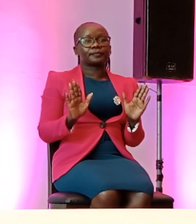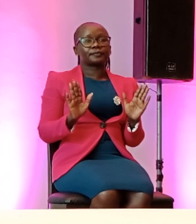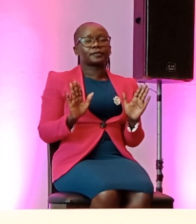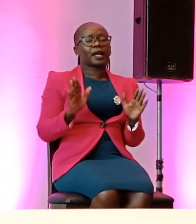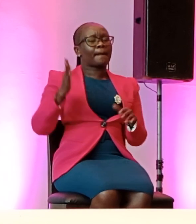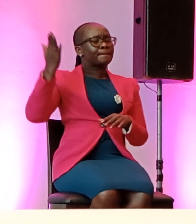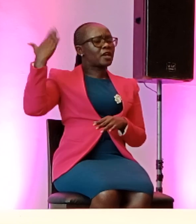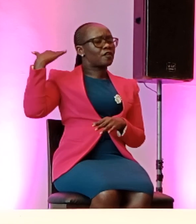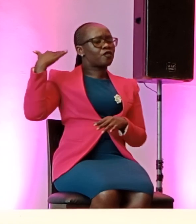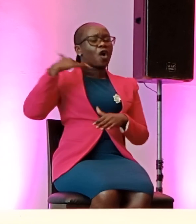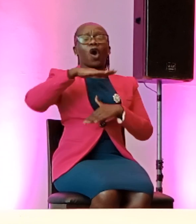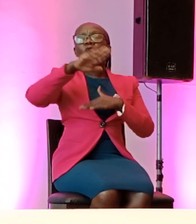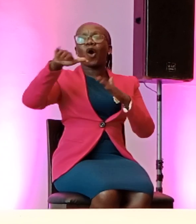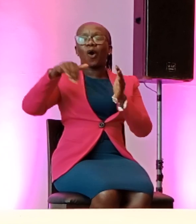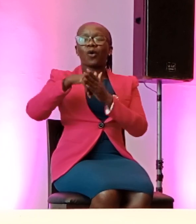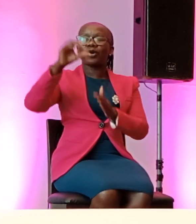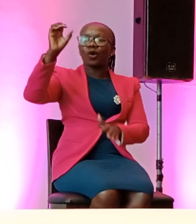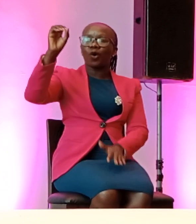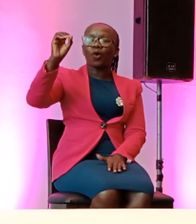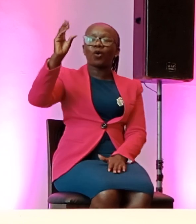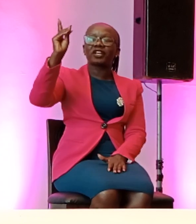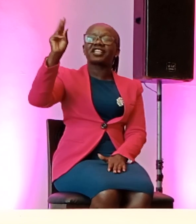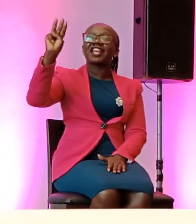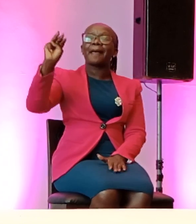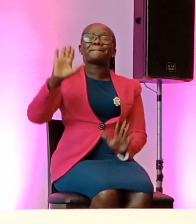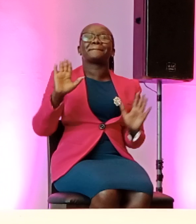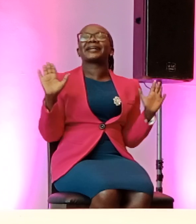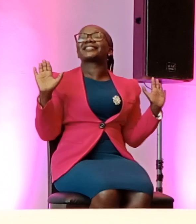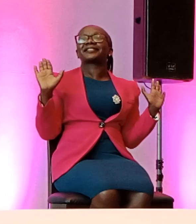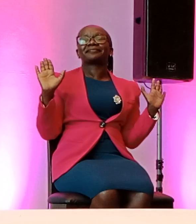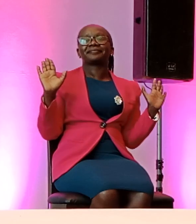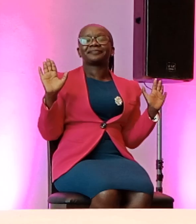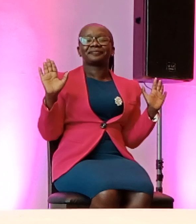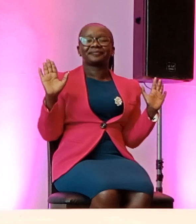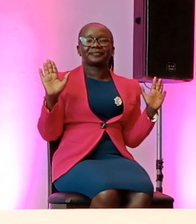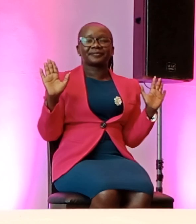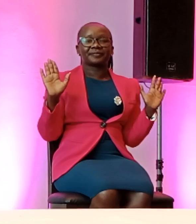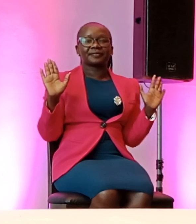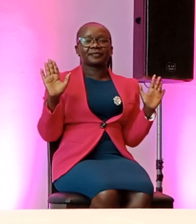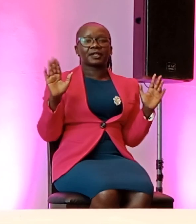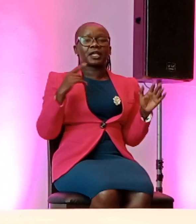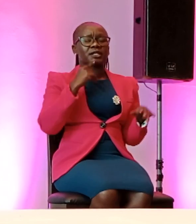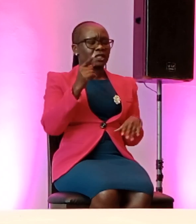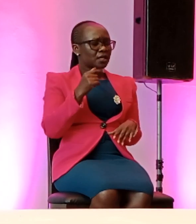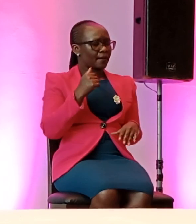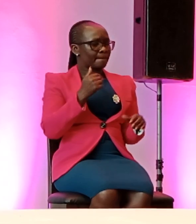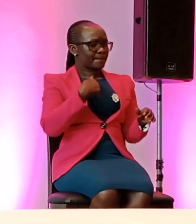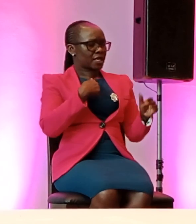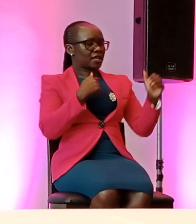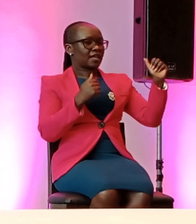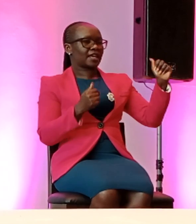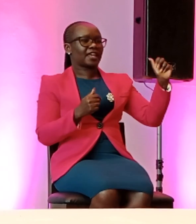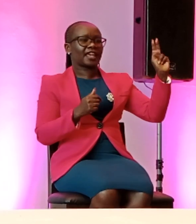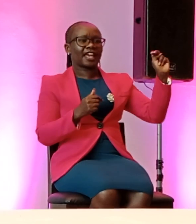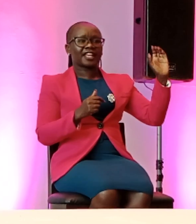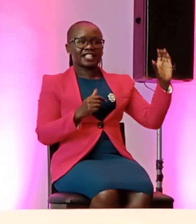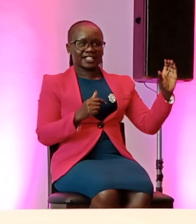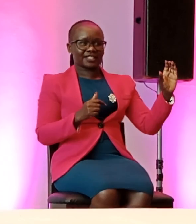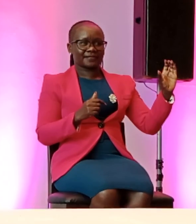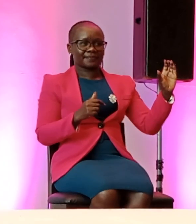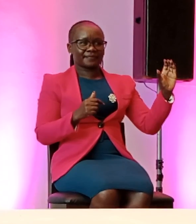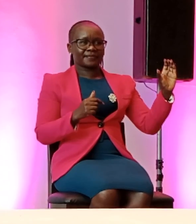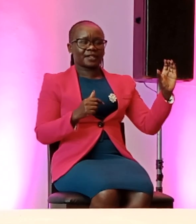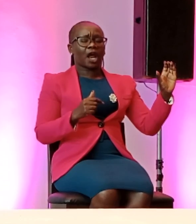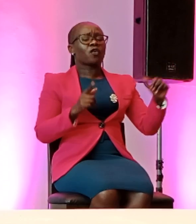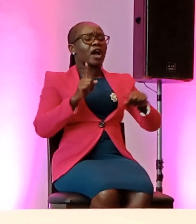That time it was ODM and nothing else. And I said, because I'm in ANC, once upon